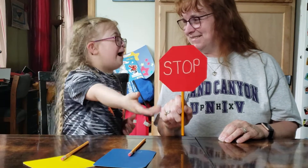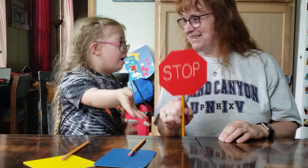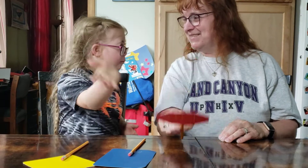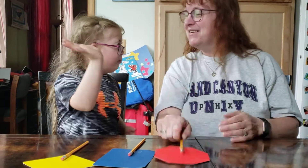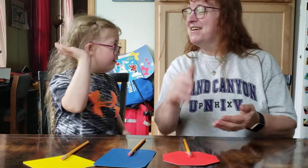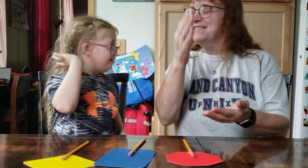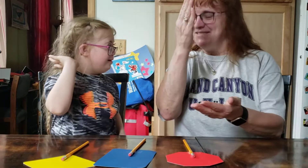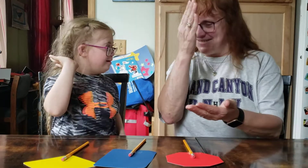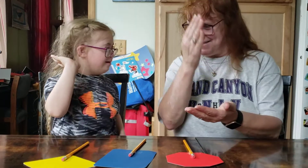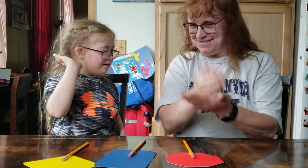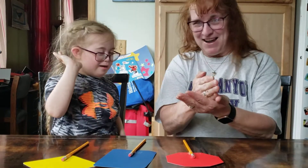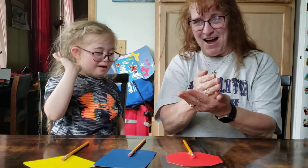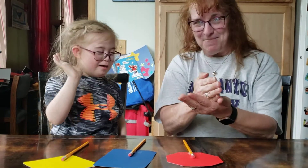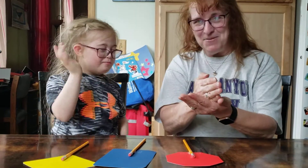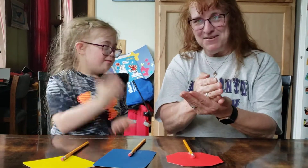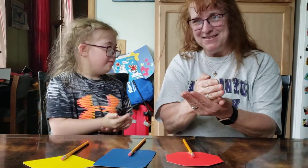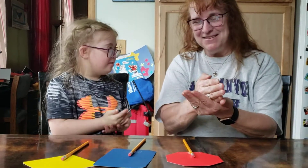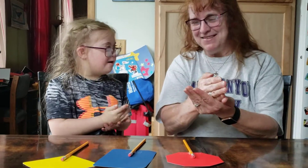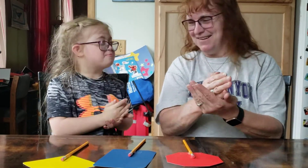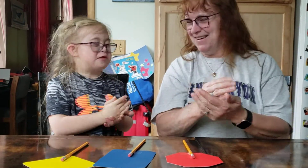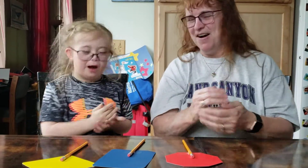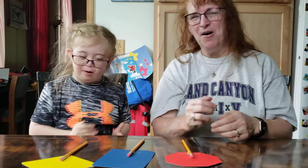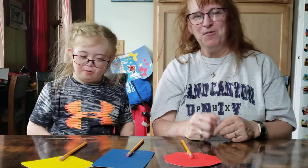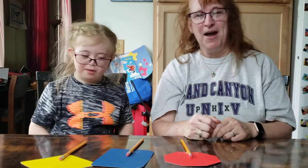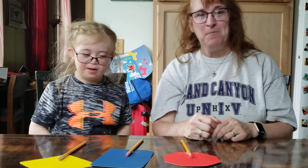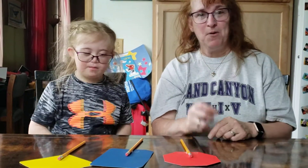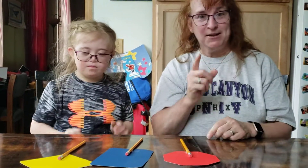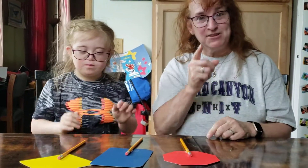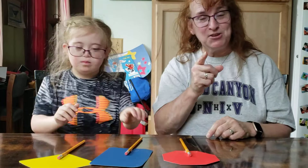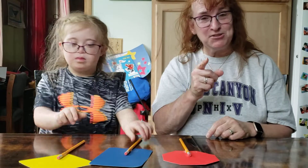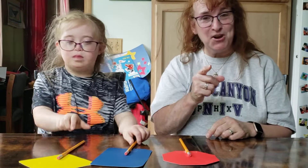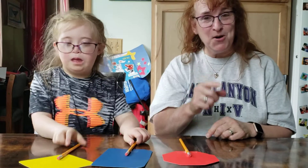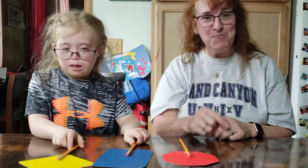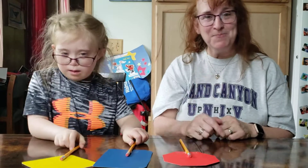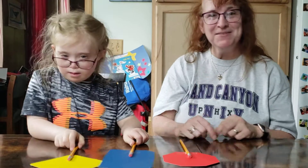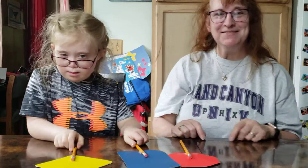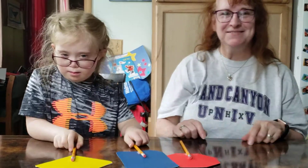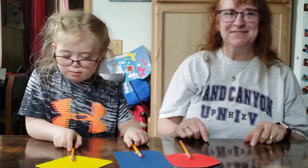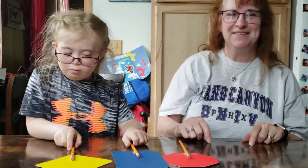Stop. Stop. Stop. All right, practice those at home. right, see